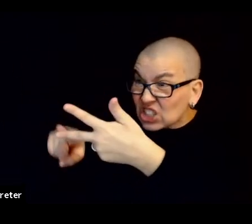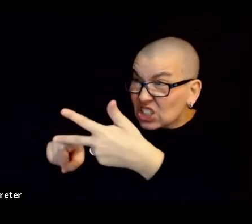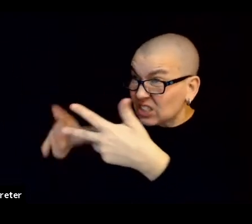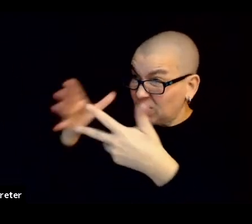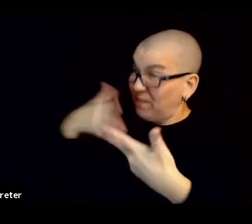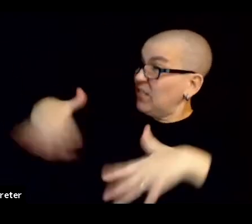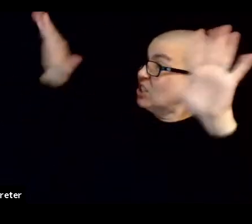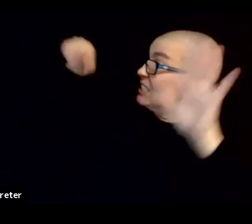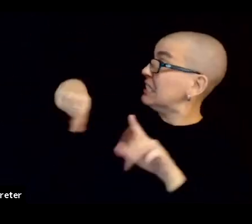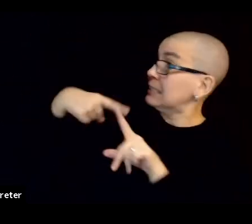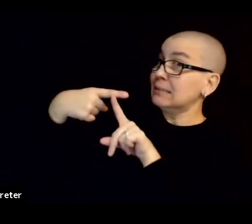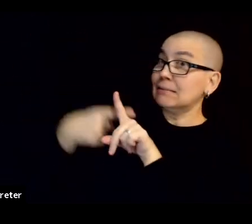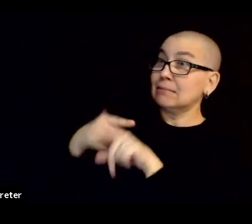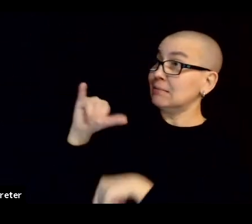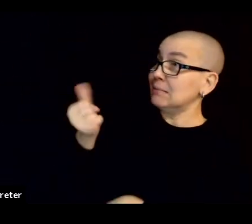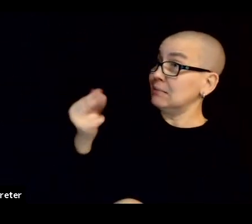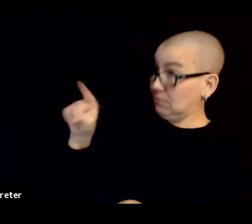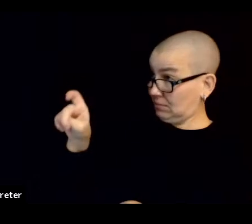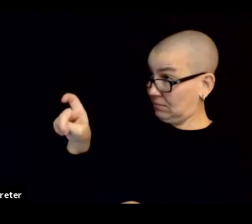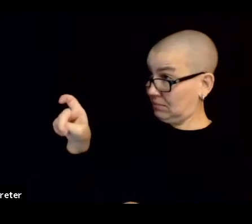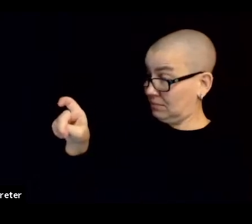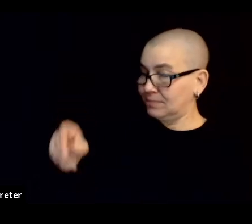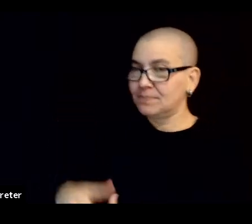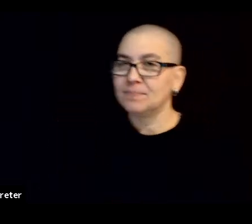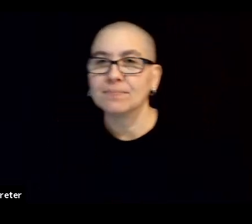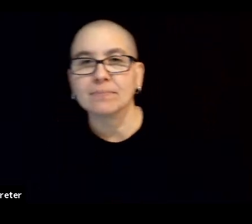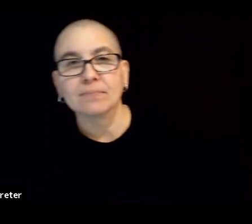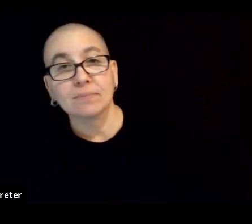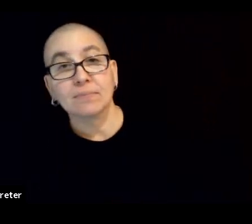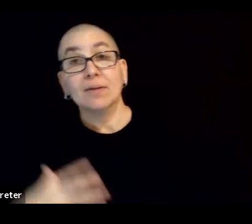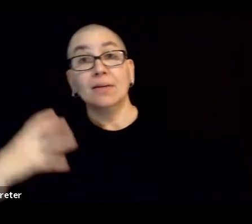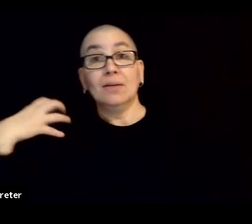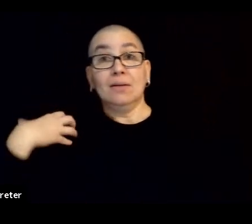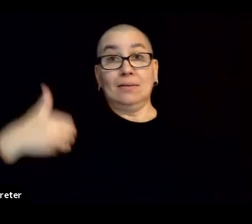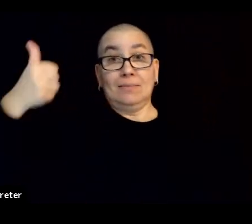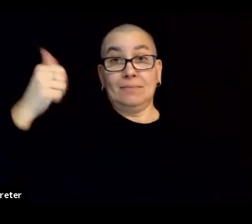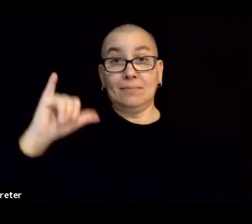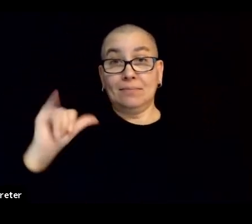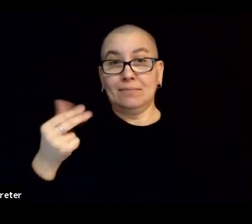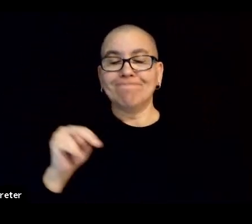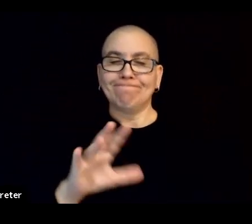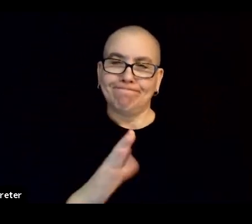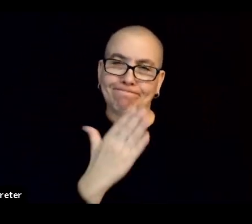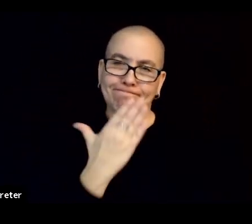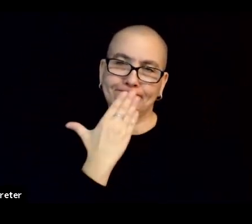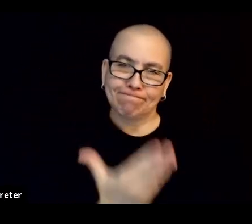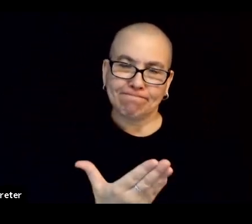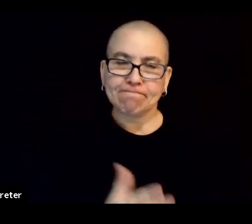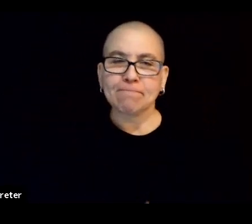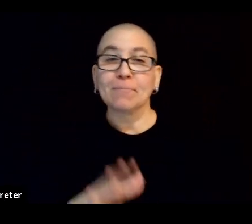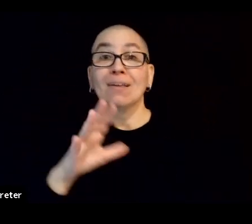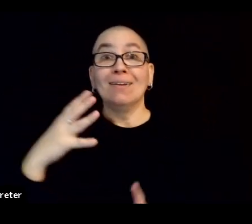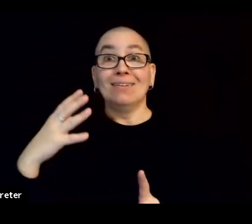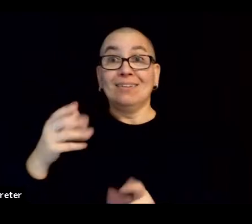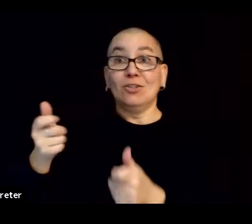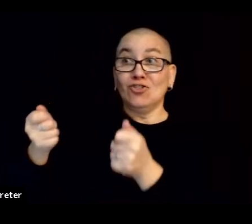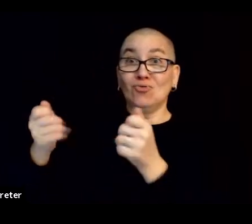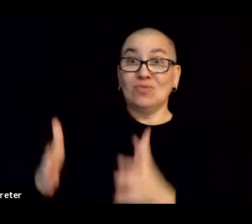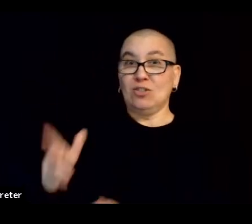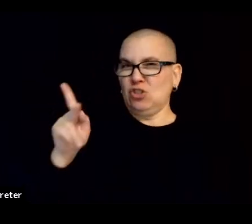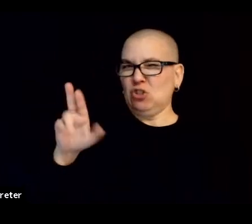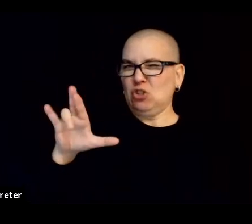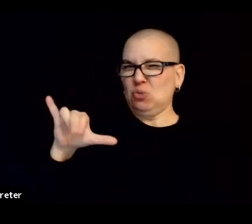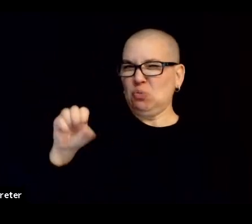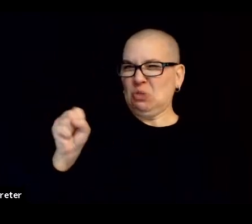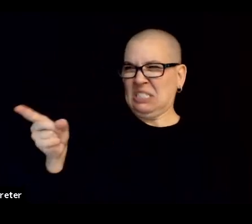Thank you, Matt. And I do have Chris Harrison's on the line with us as well. I'm going to ask Chris to also comment, but we continue to feel